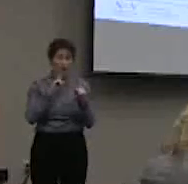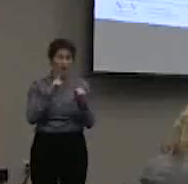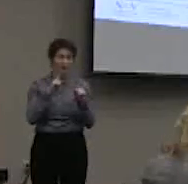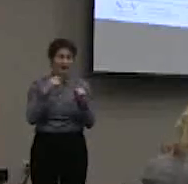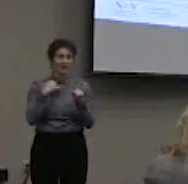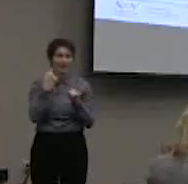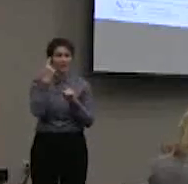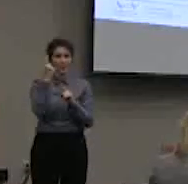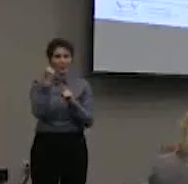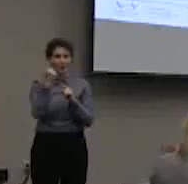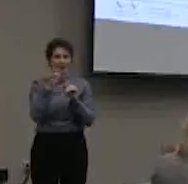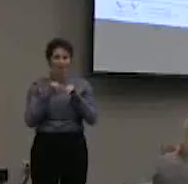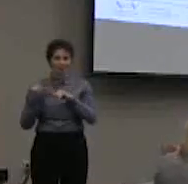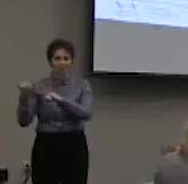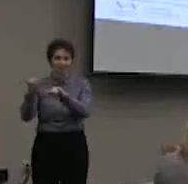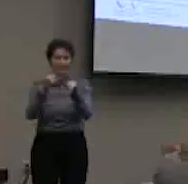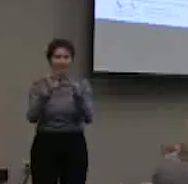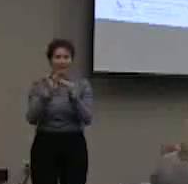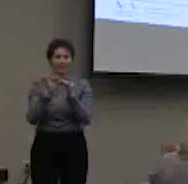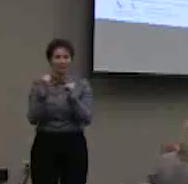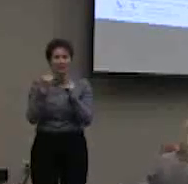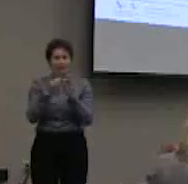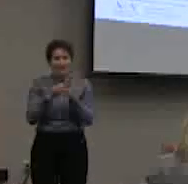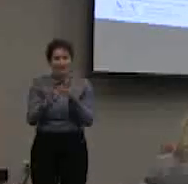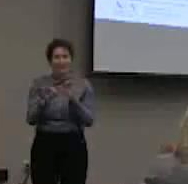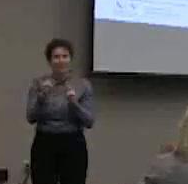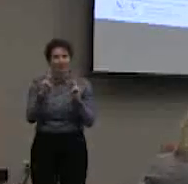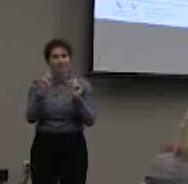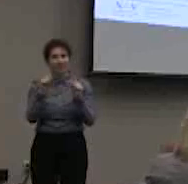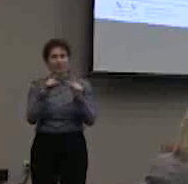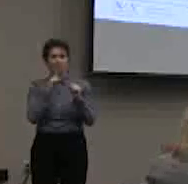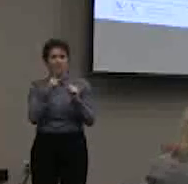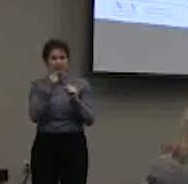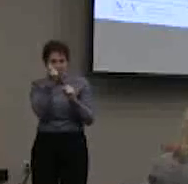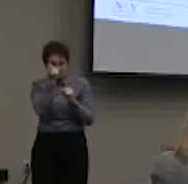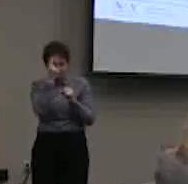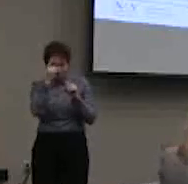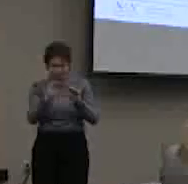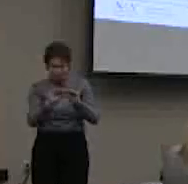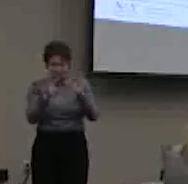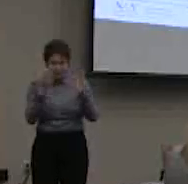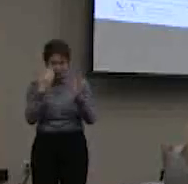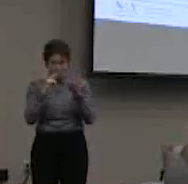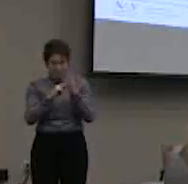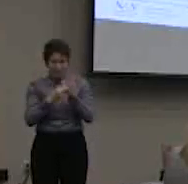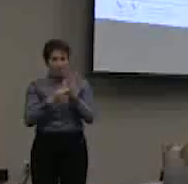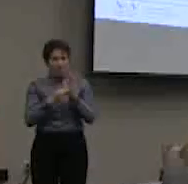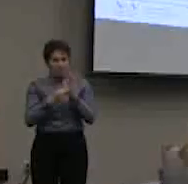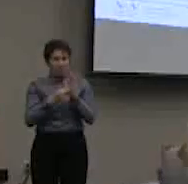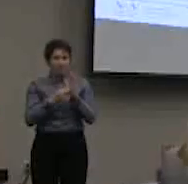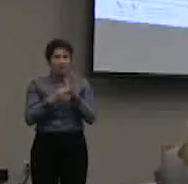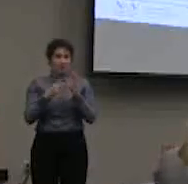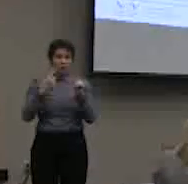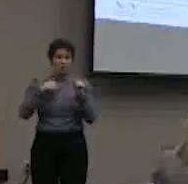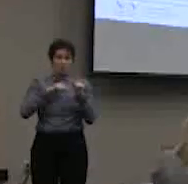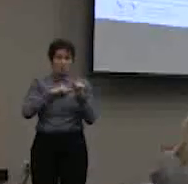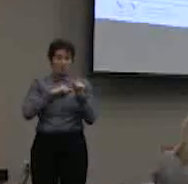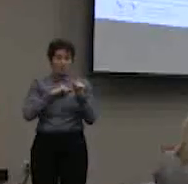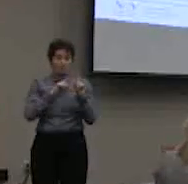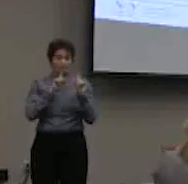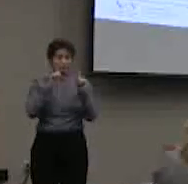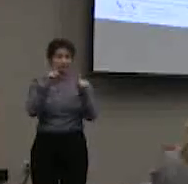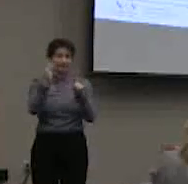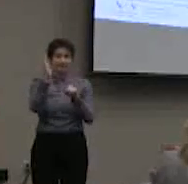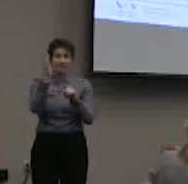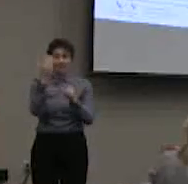simple so that people can break it apart and know what it means. And so that when we're going to speak, whoever it may be, whether it's the chamber or